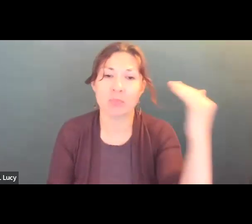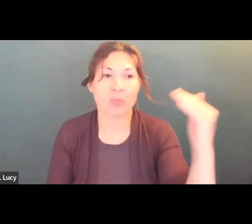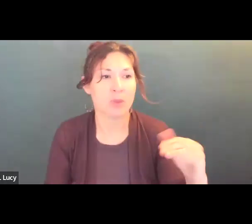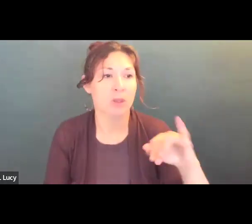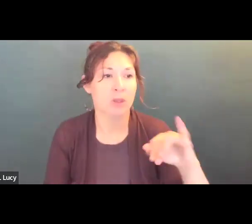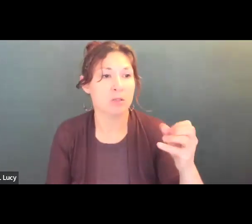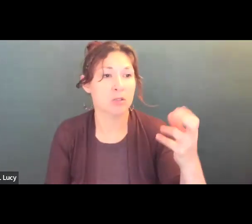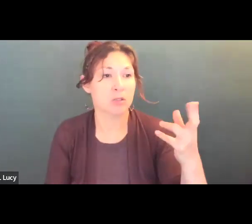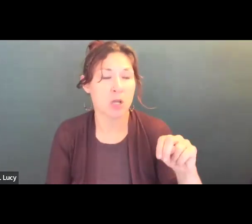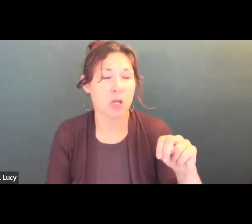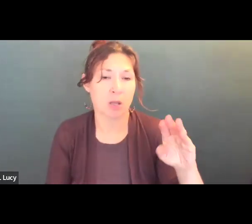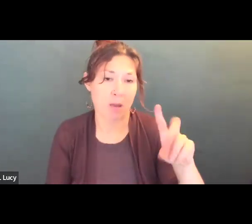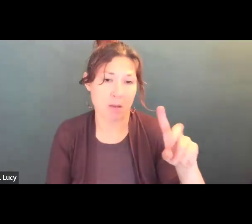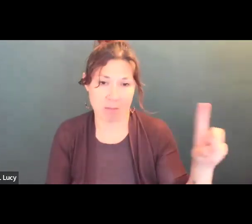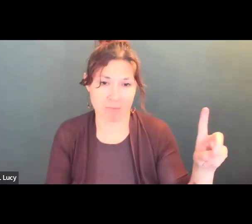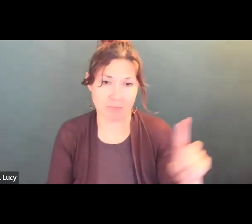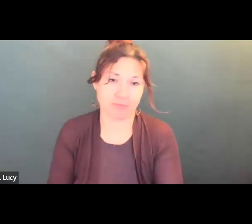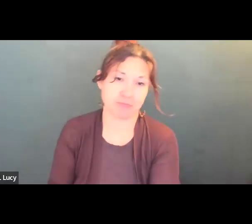Mudd.